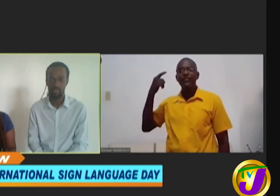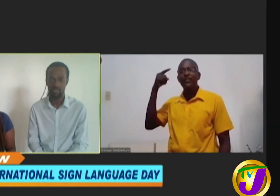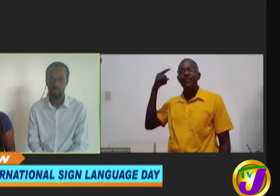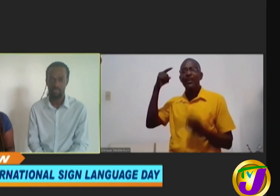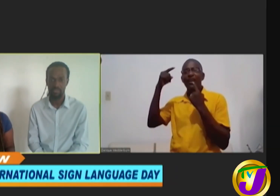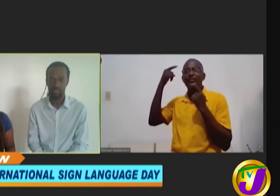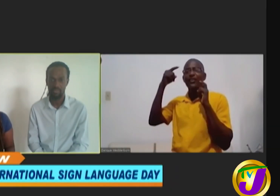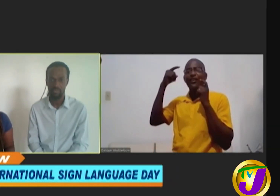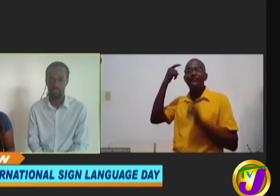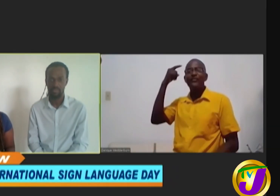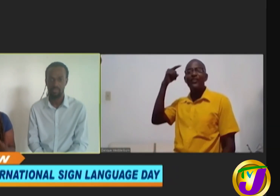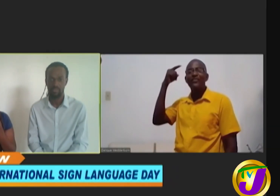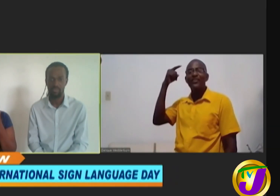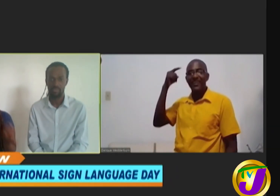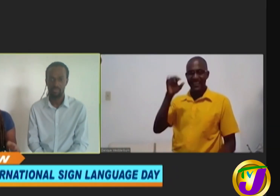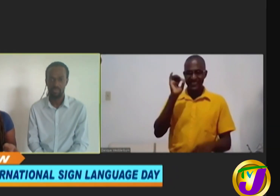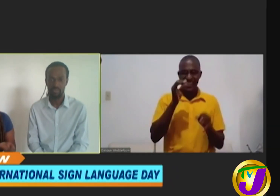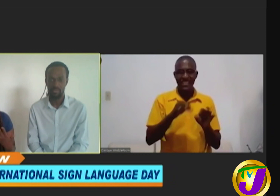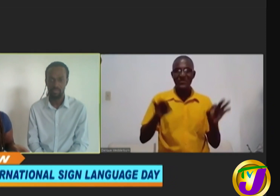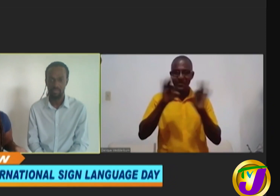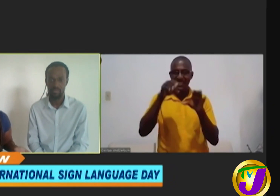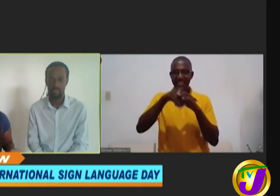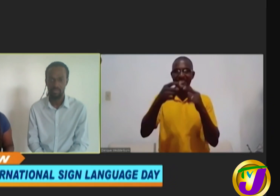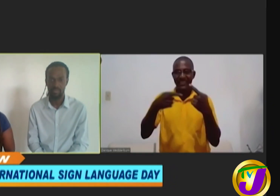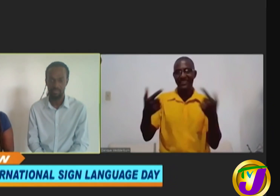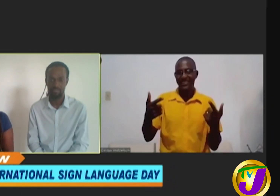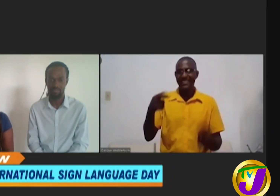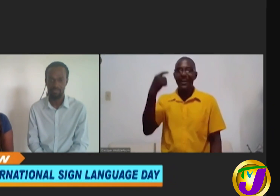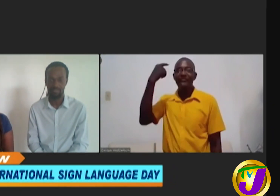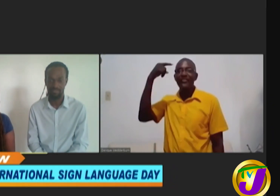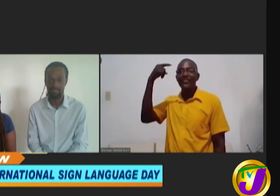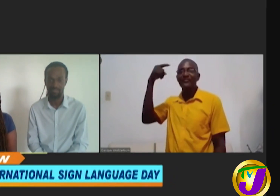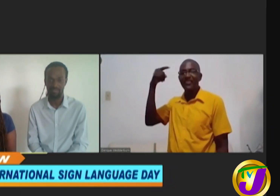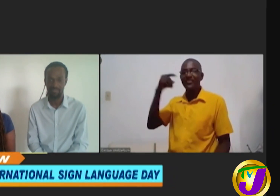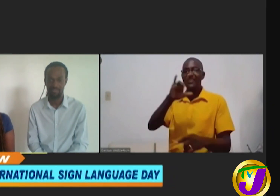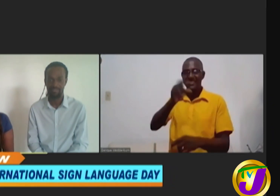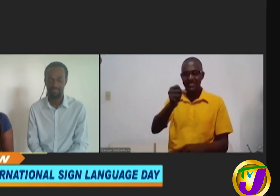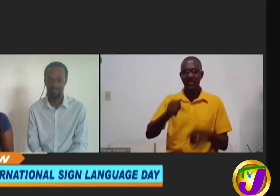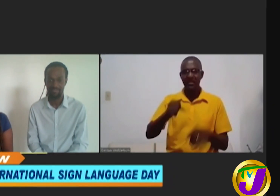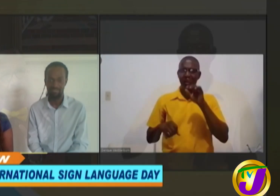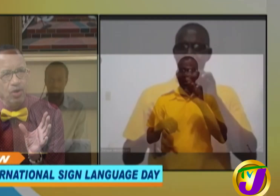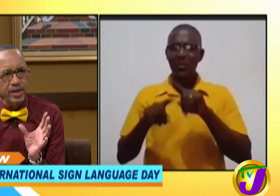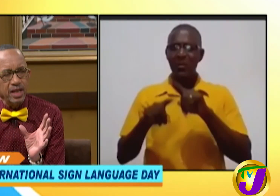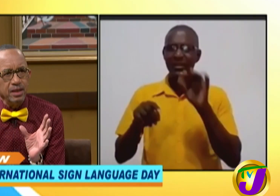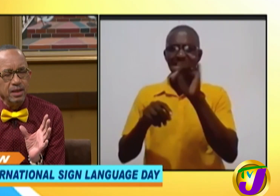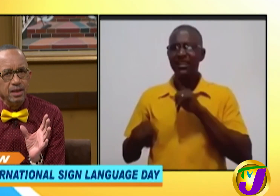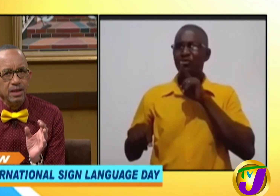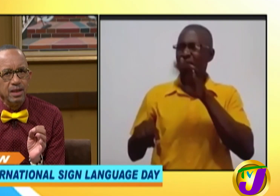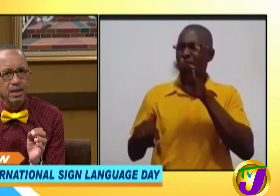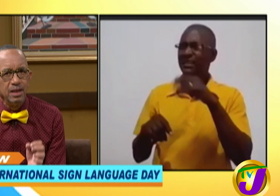that's important in sign. It's what we call fa, fa, fa, fa. Yeah, but that's not reading lips though, is